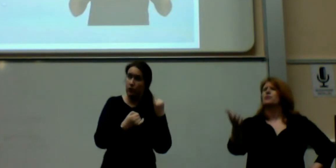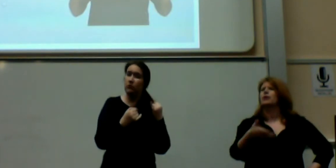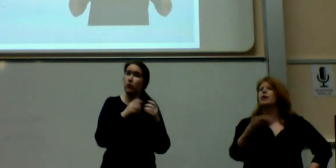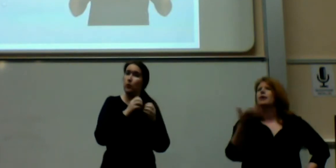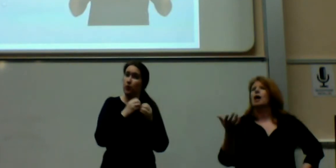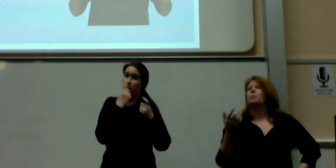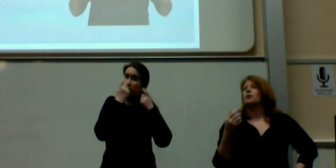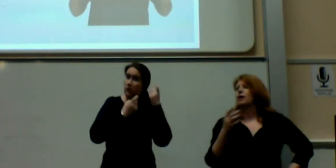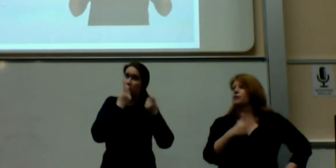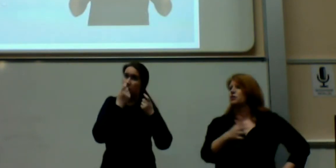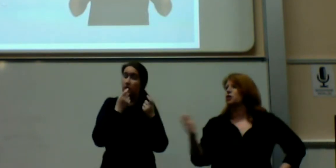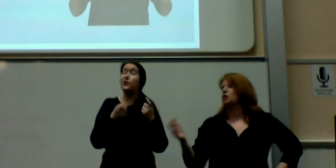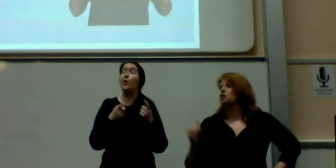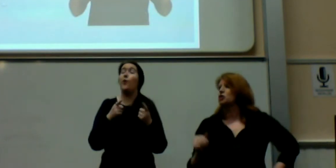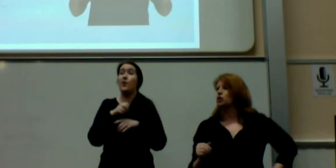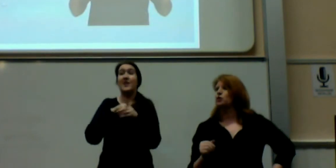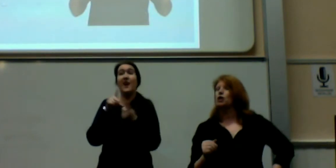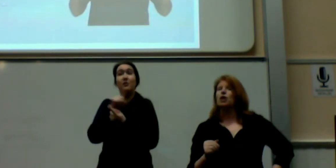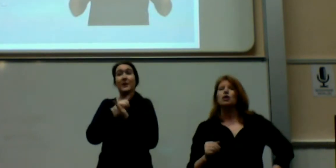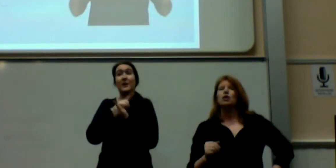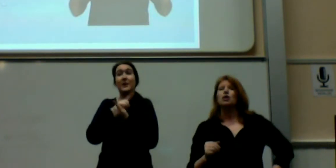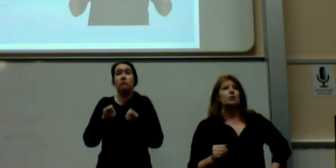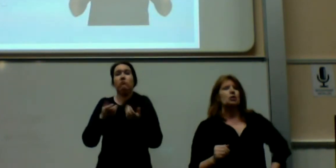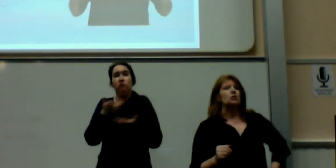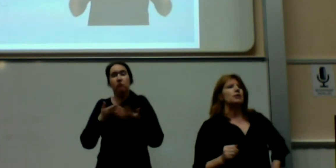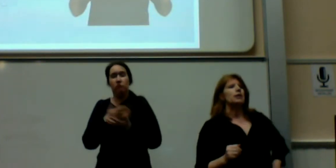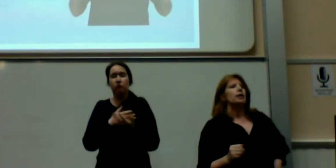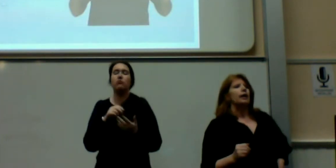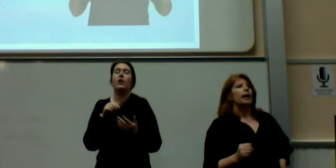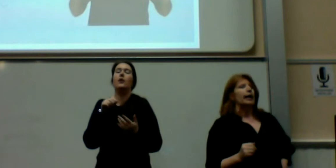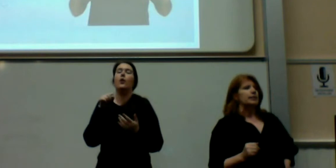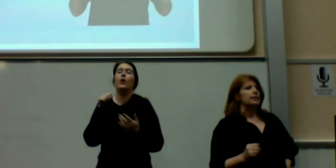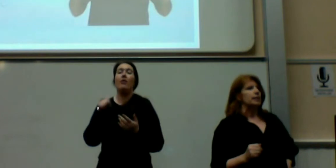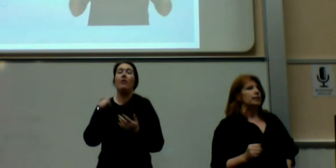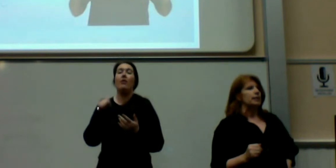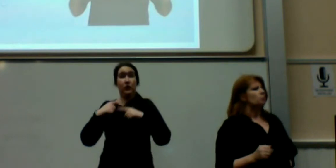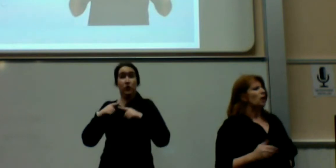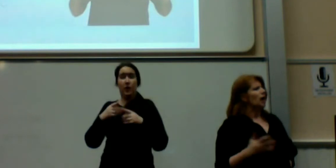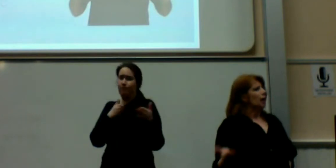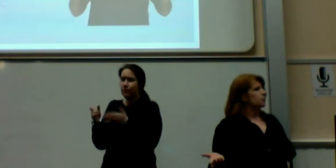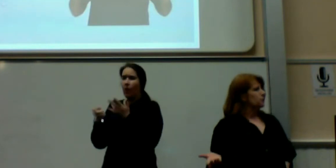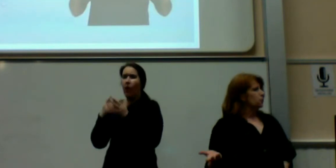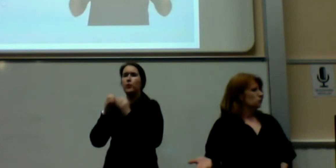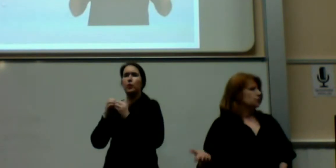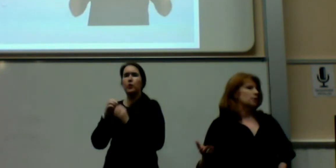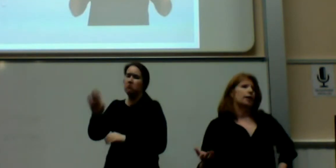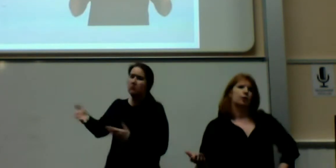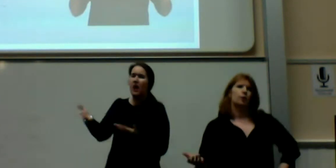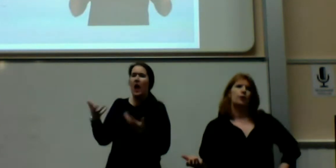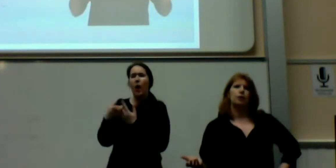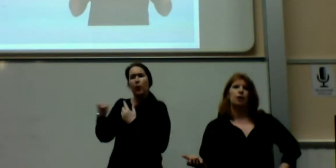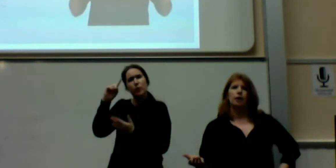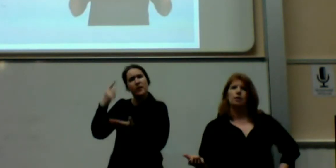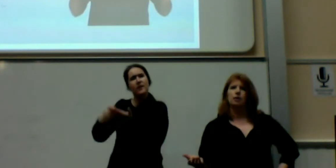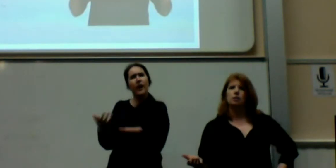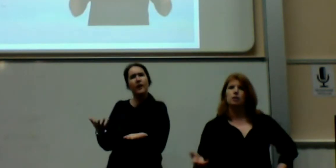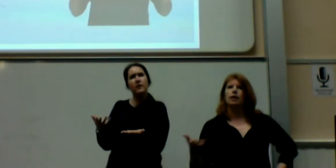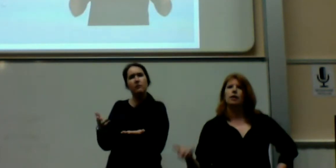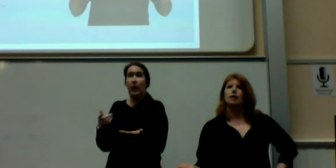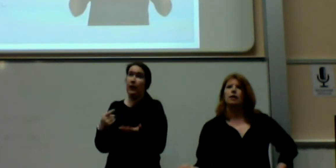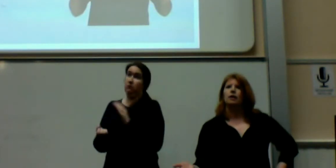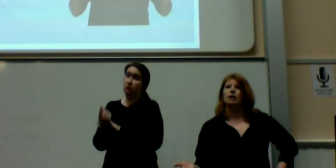sort of the topic of conversation, and she turned to another student. How is it that you decide whether or not